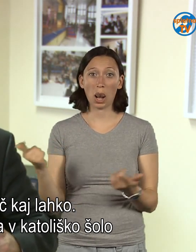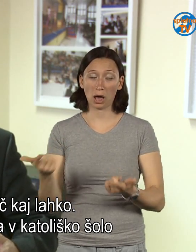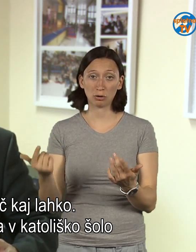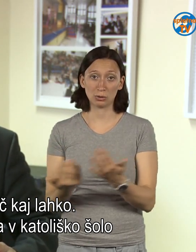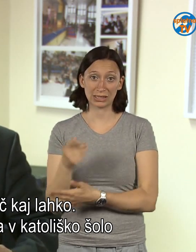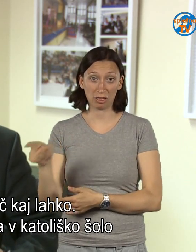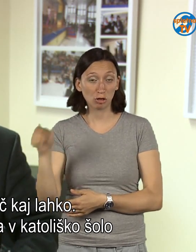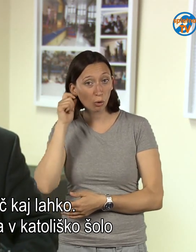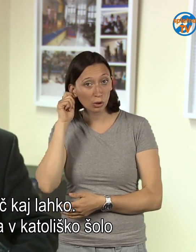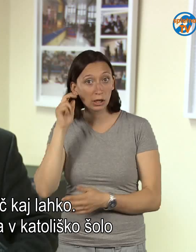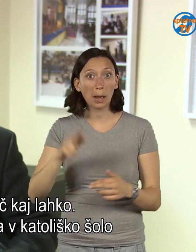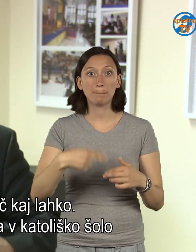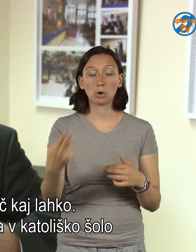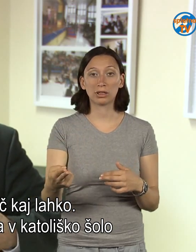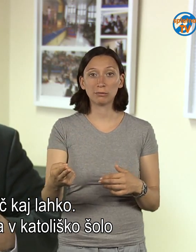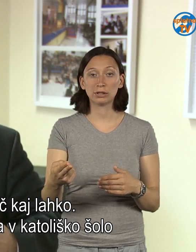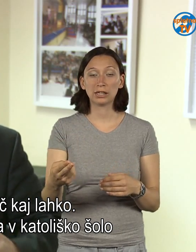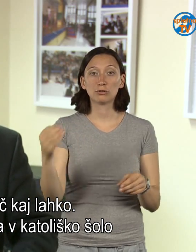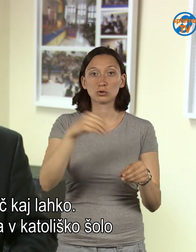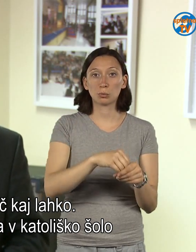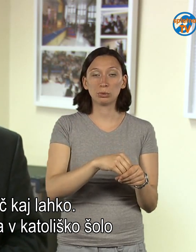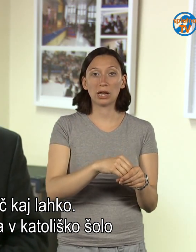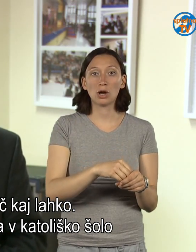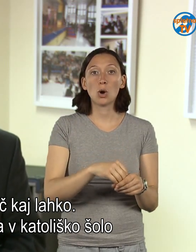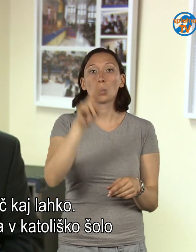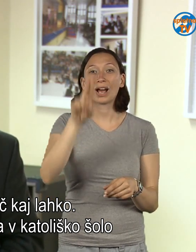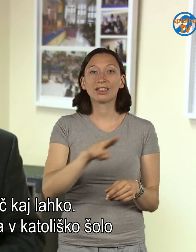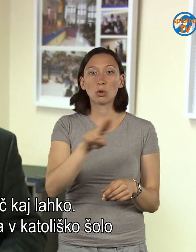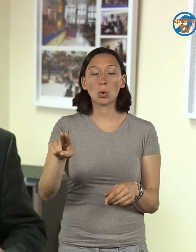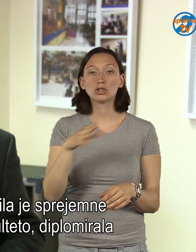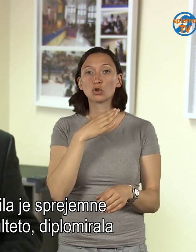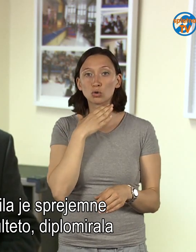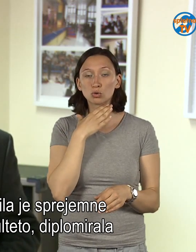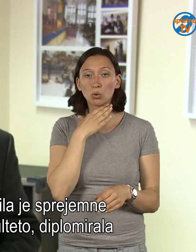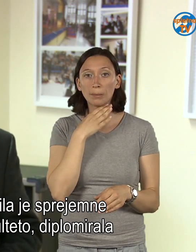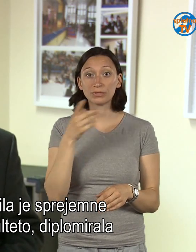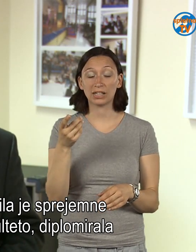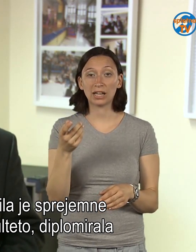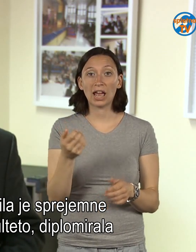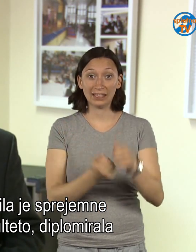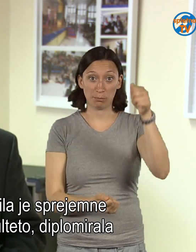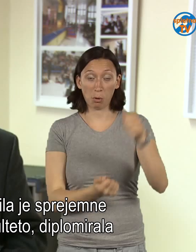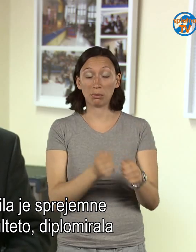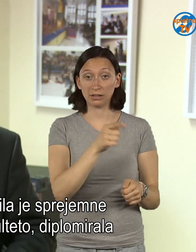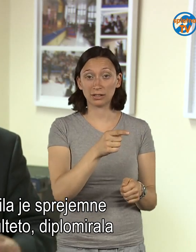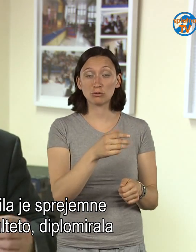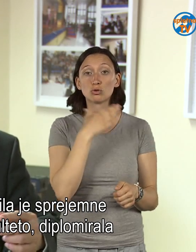easy. Afterwards, she entered in a Catholic school and she has graduated in this school. She